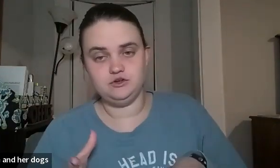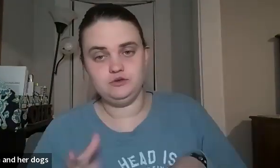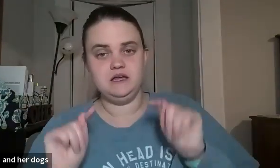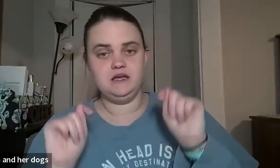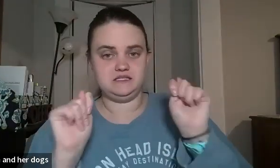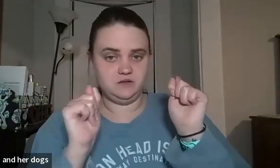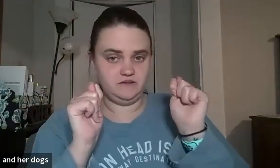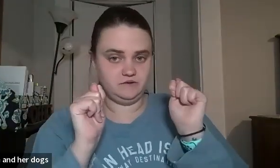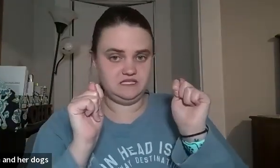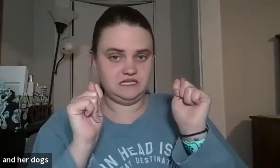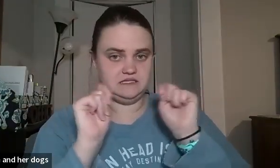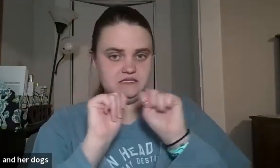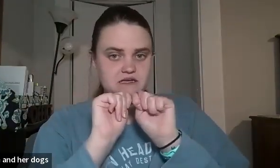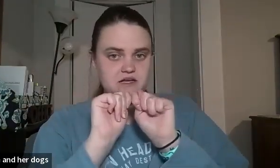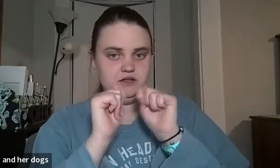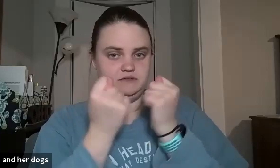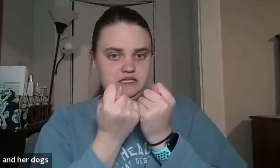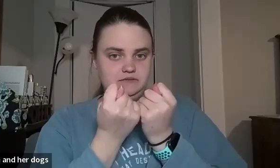group. It's going to be those T's, and you go team.